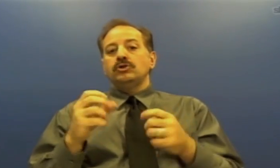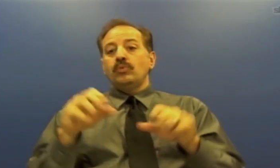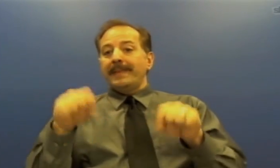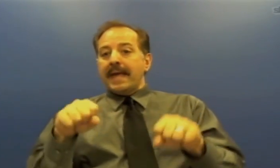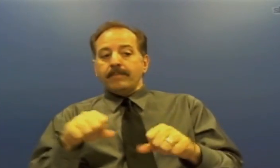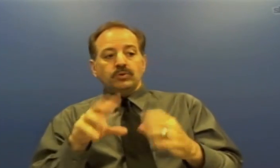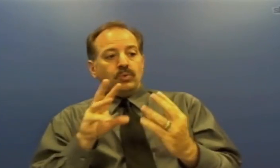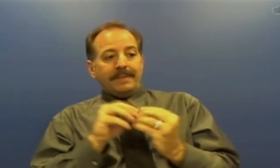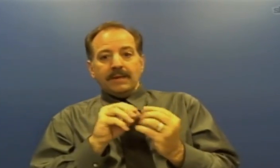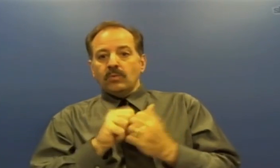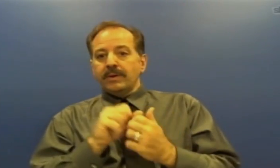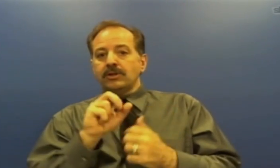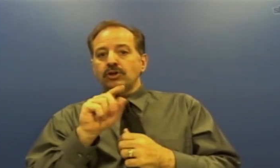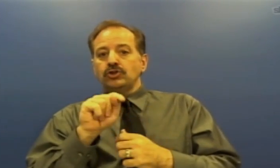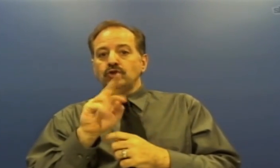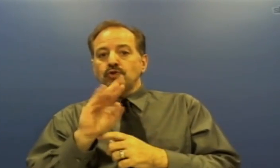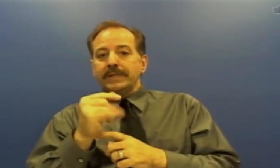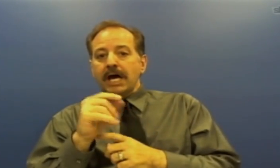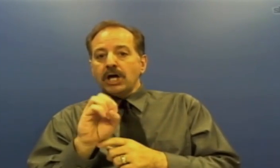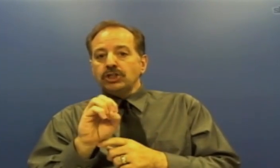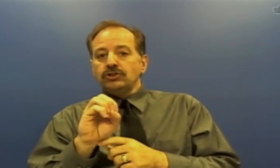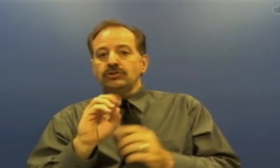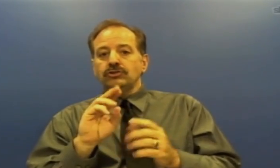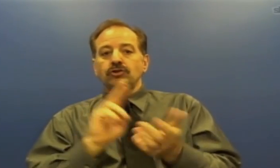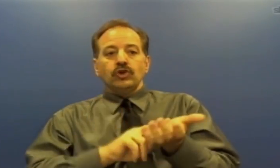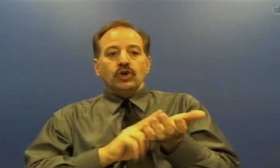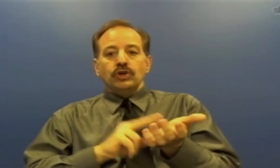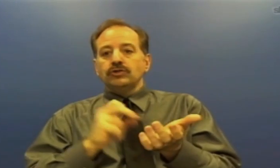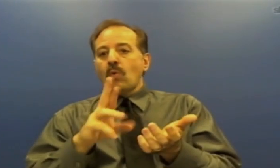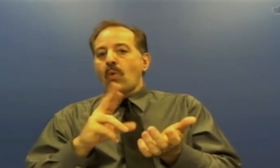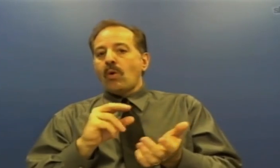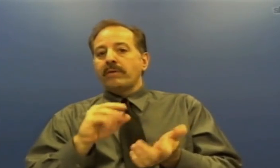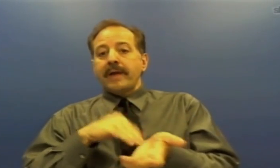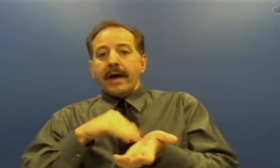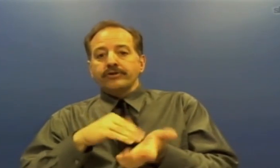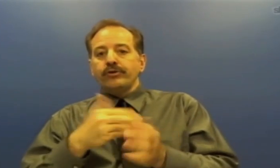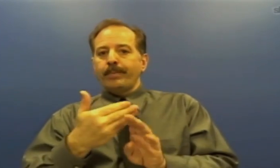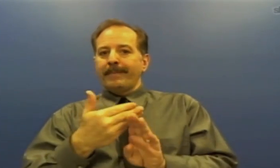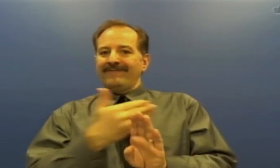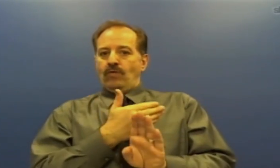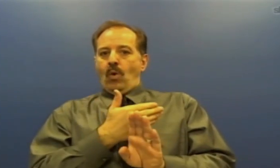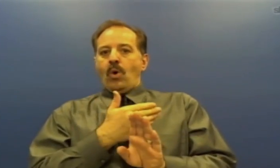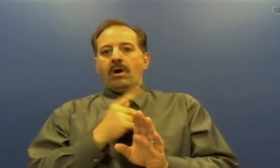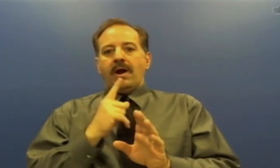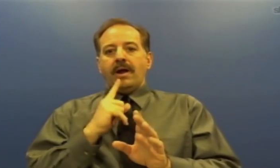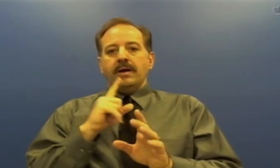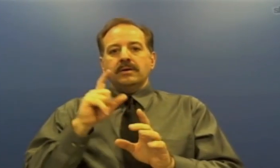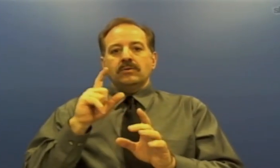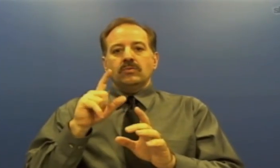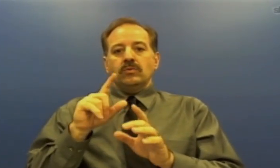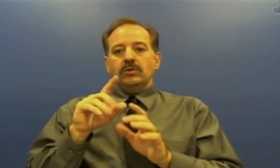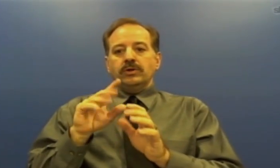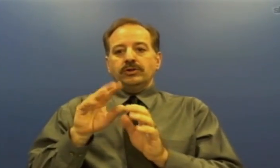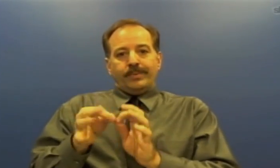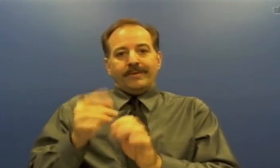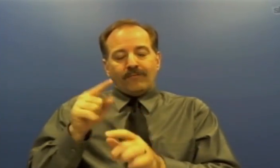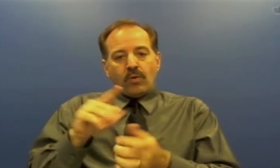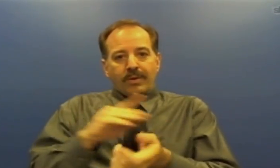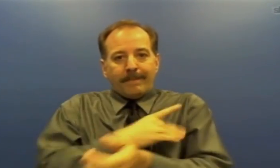of an outline or some kind of information, maybe meeting with the triage nurse or the doctor prior to working as an